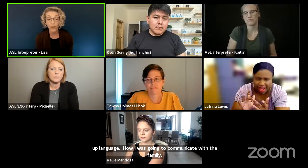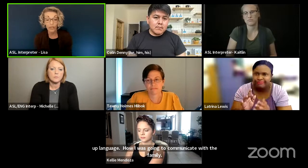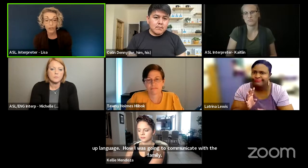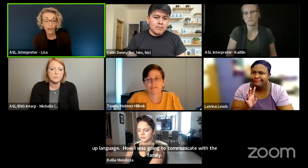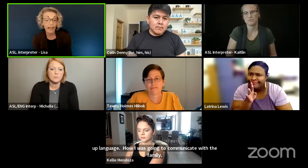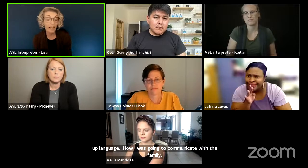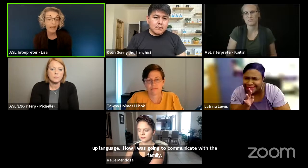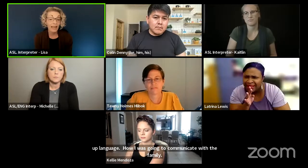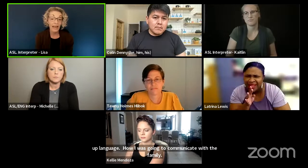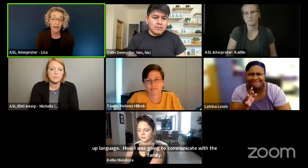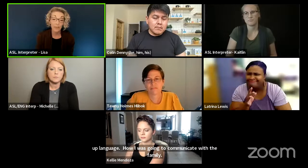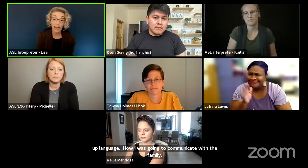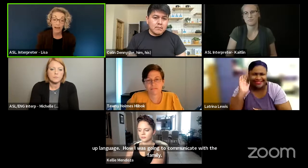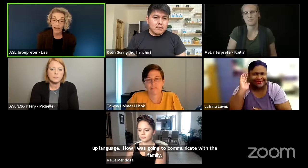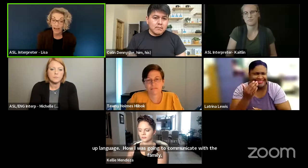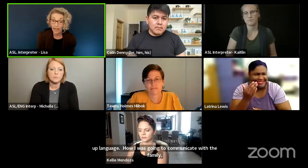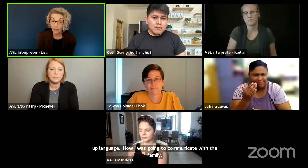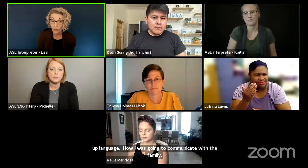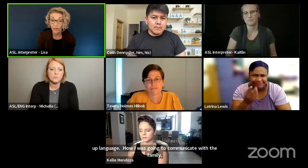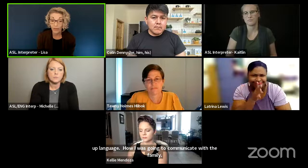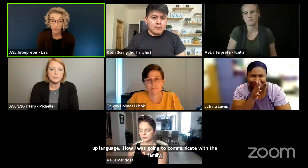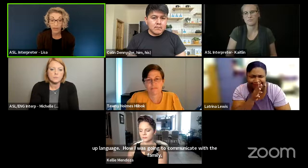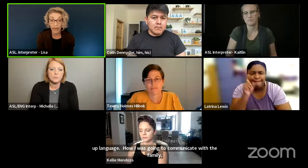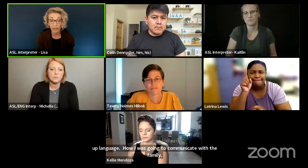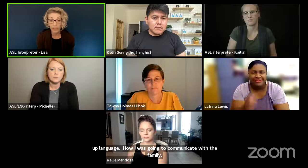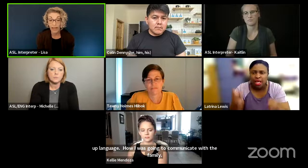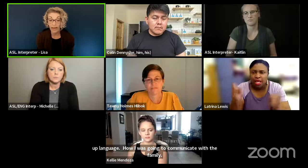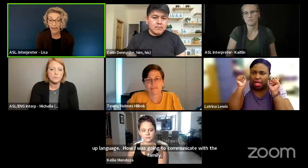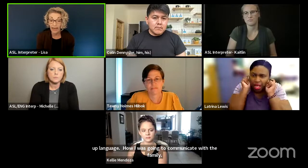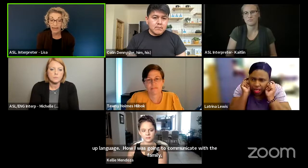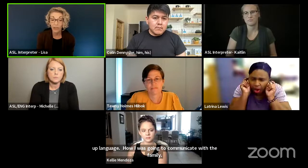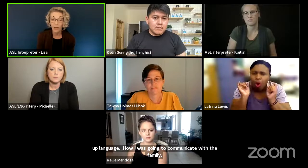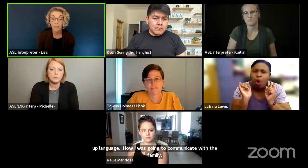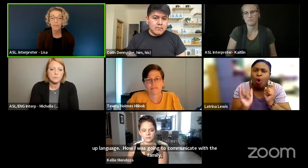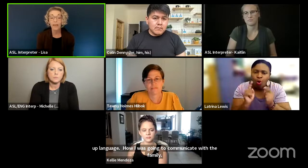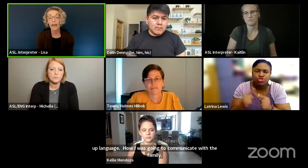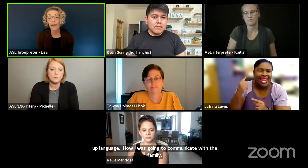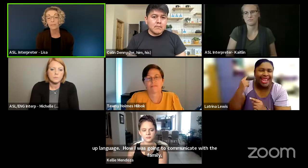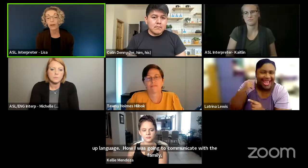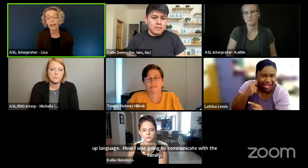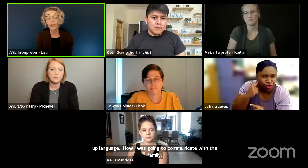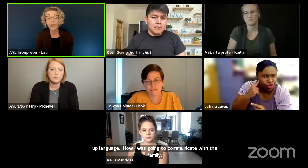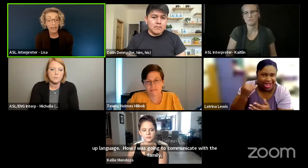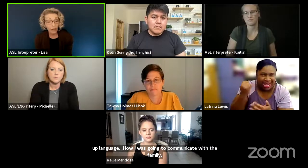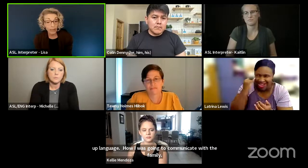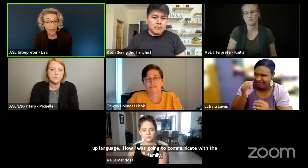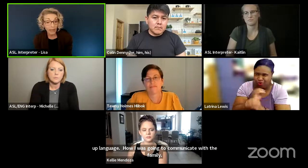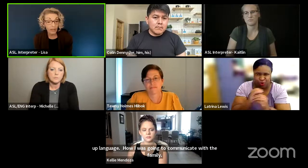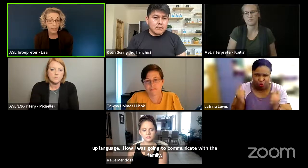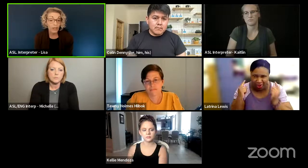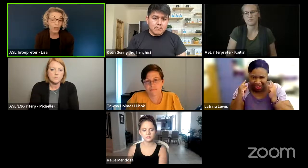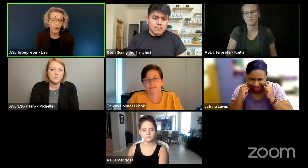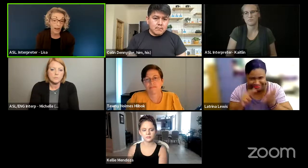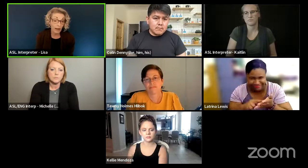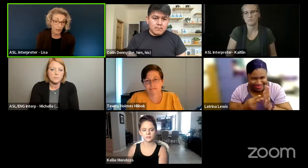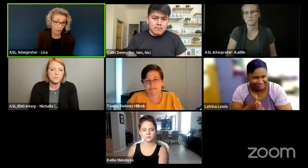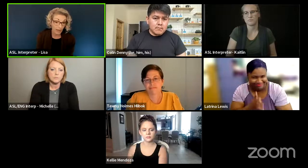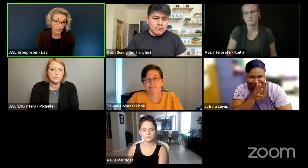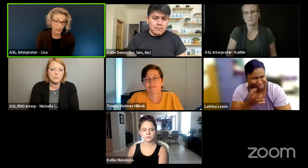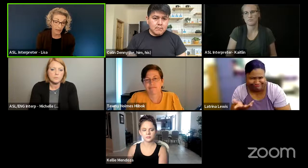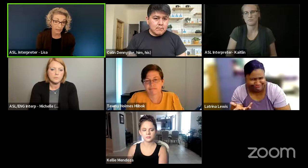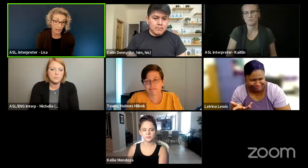when I started learning. I had access to a visual language at that age. I couldn't hear the language, and so